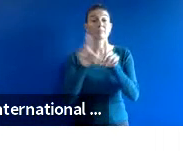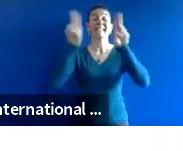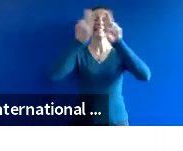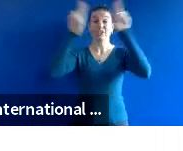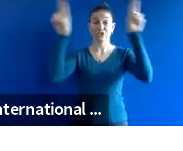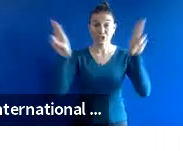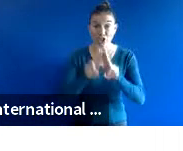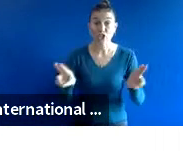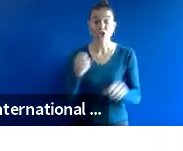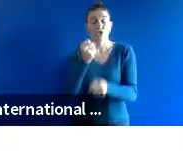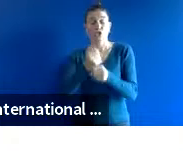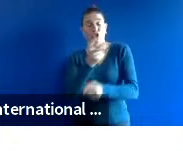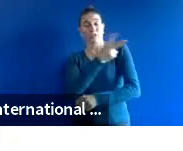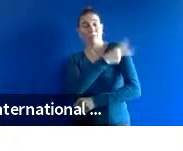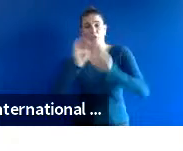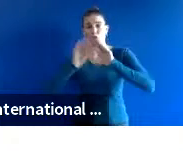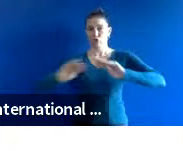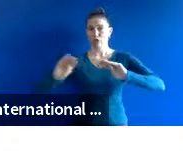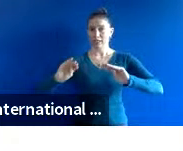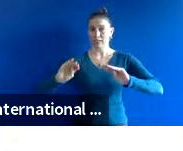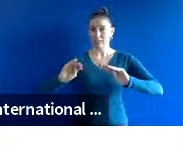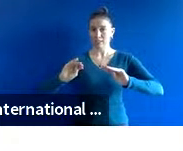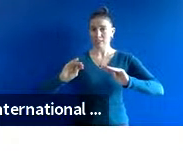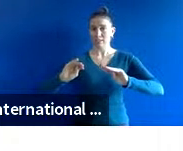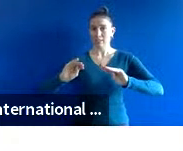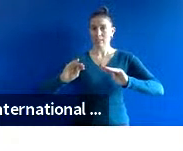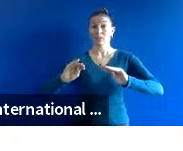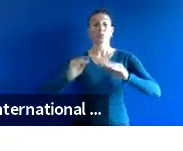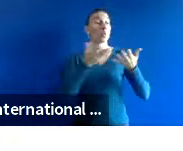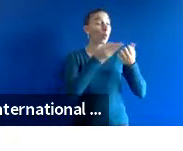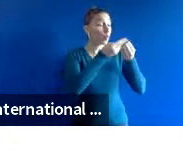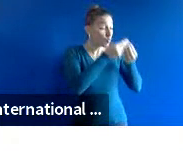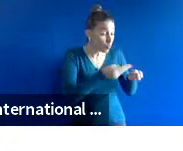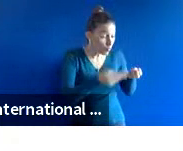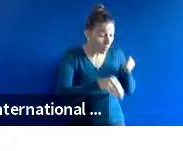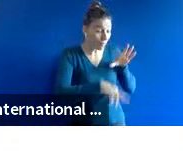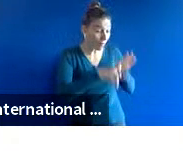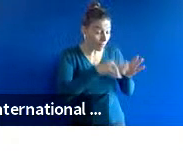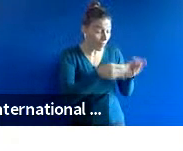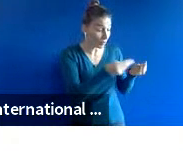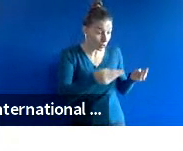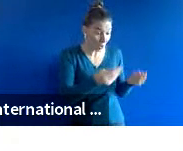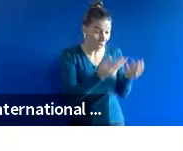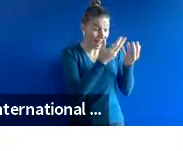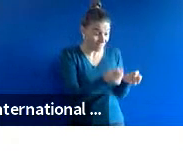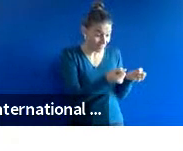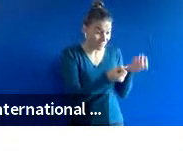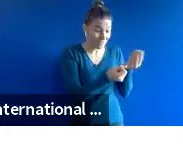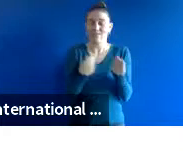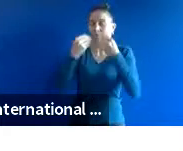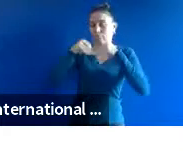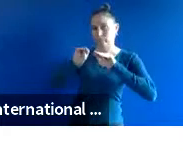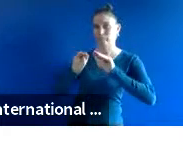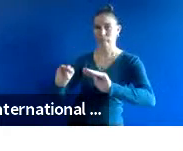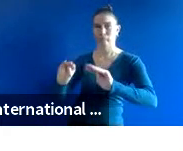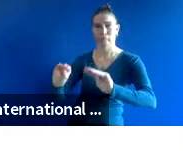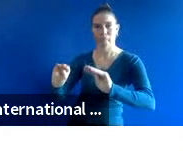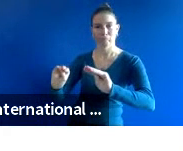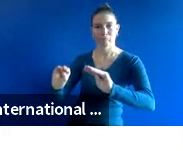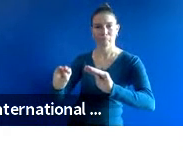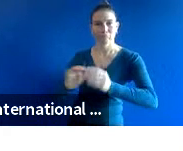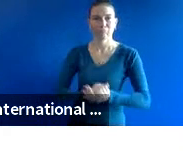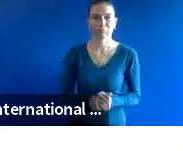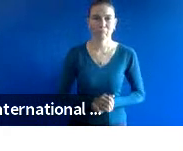where we will integrate also the resources that we have made in those projects. And also important,